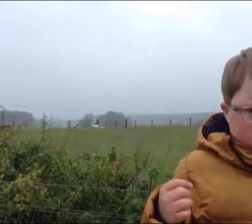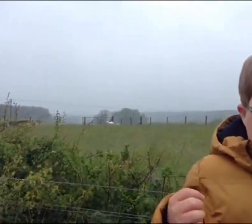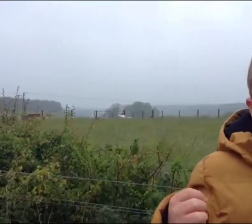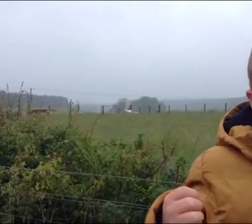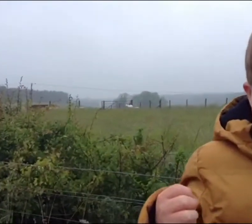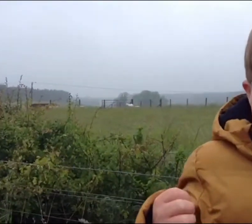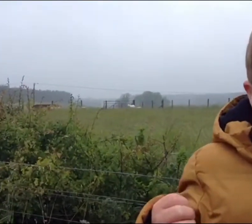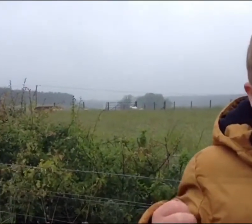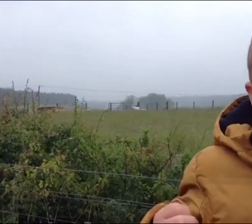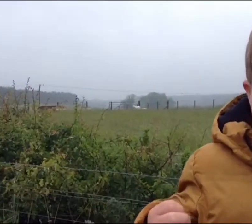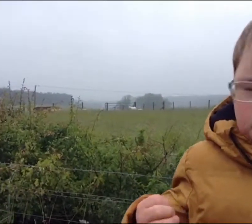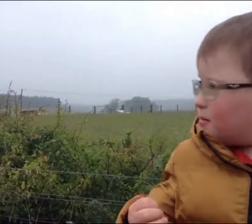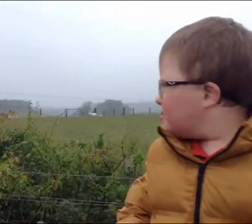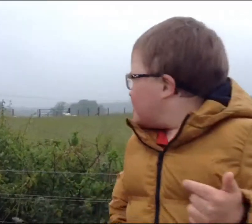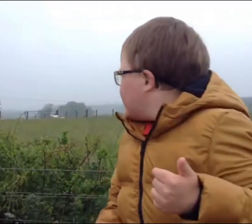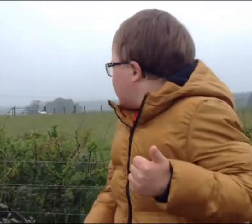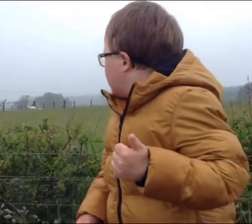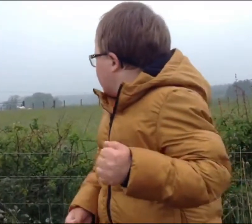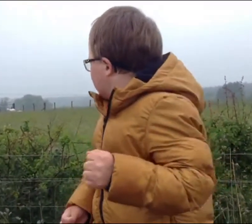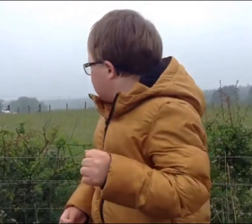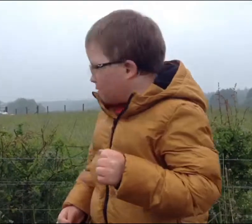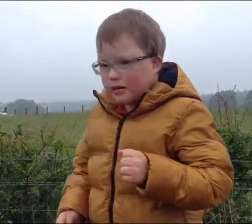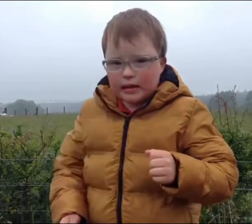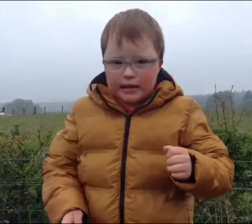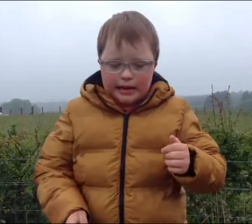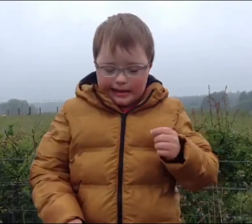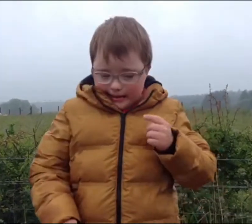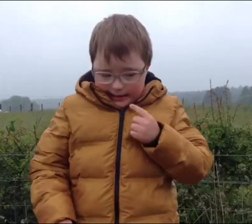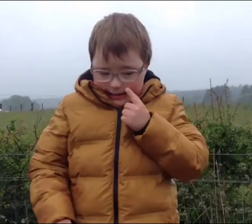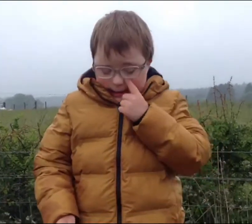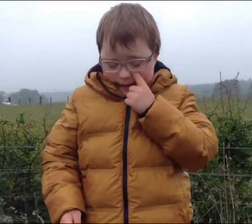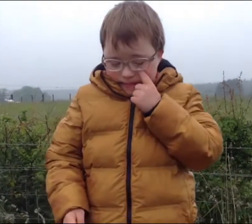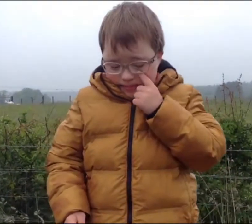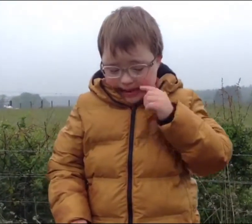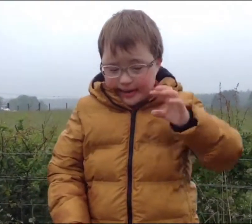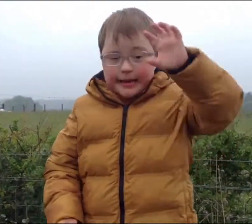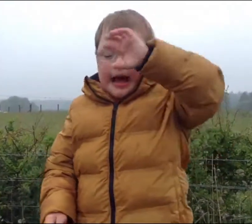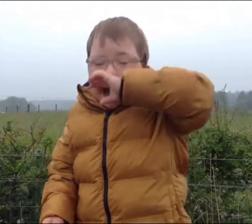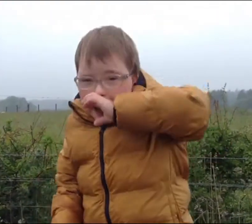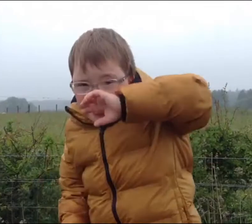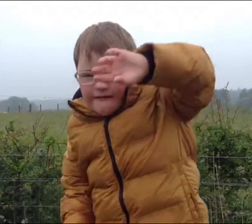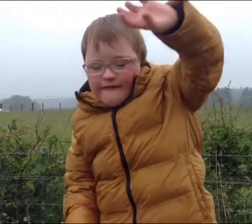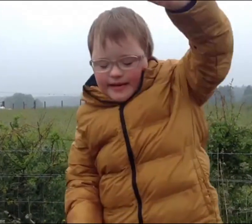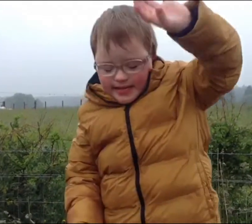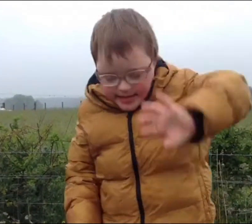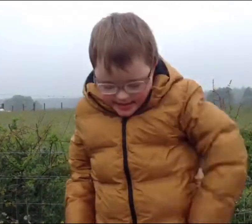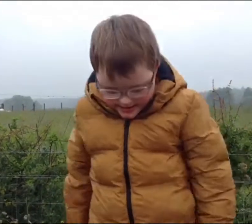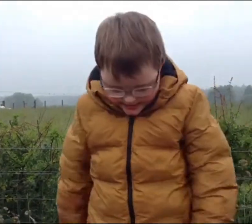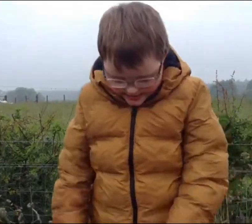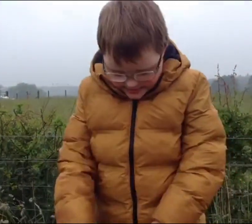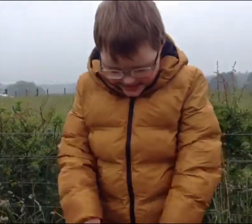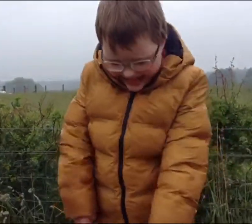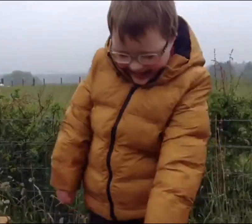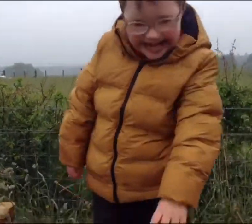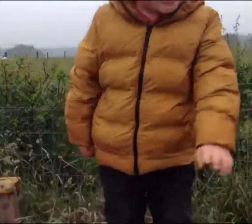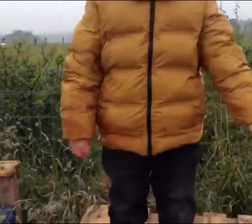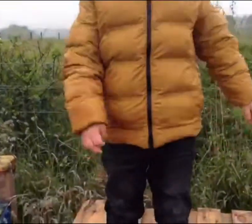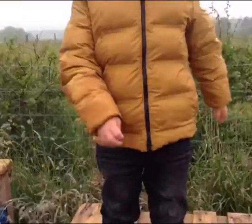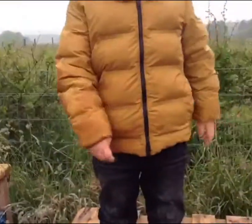Over there, aren't they? And what's next? I spy an elephant. Where? There. Show